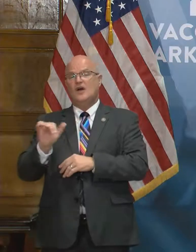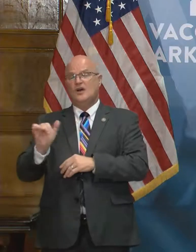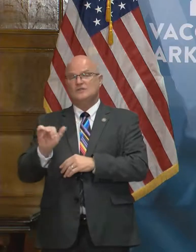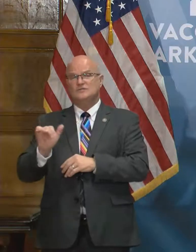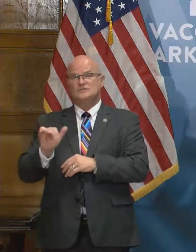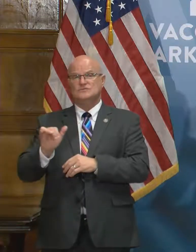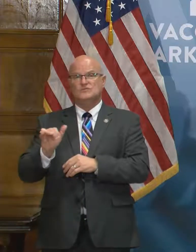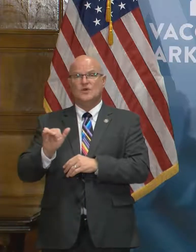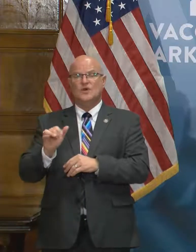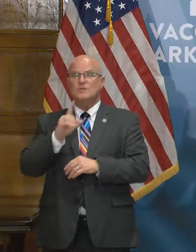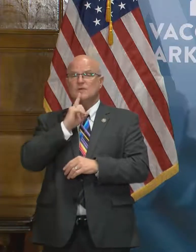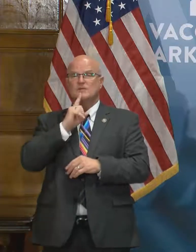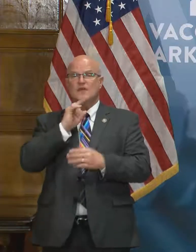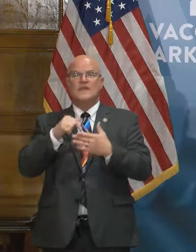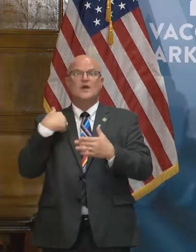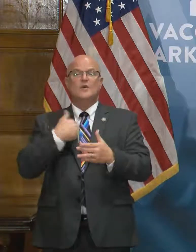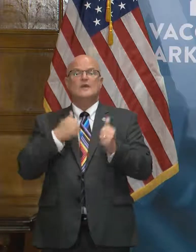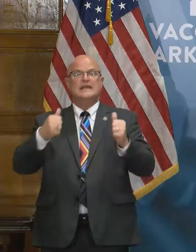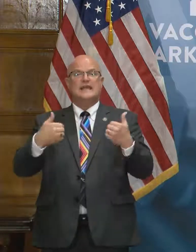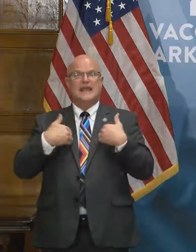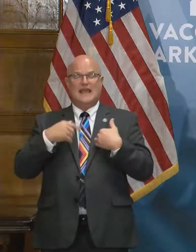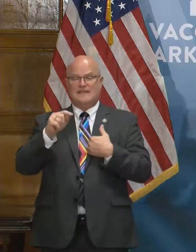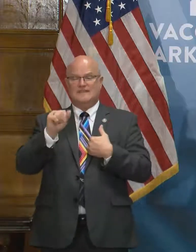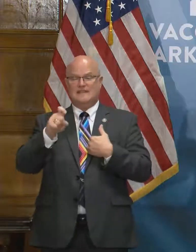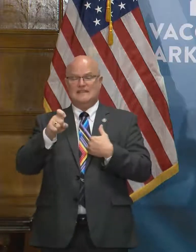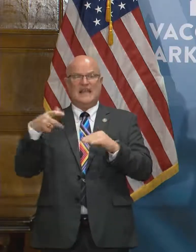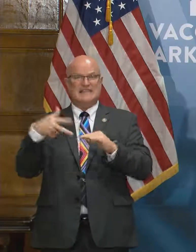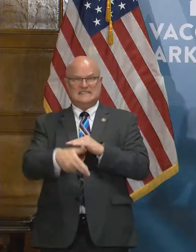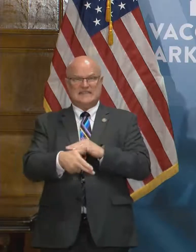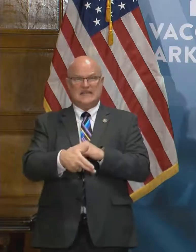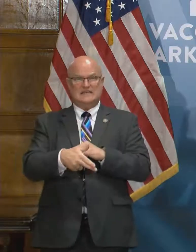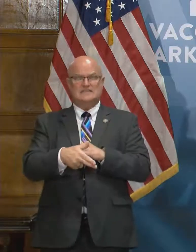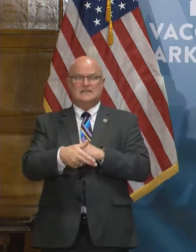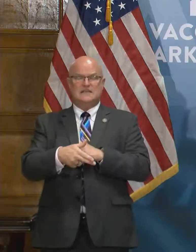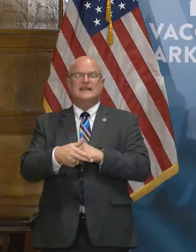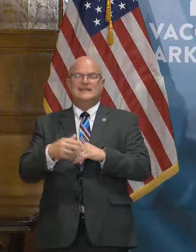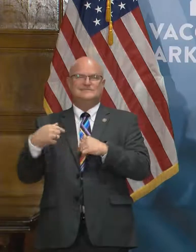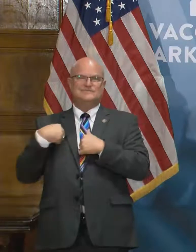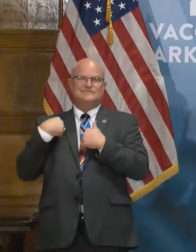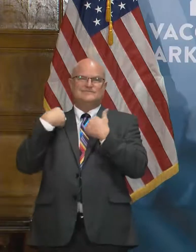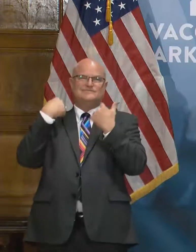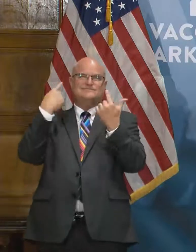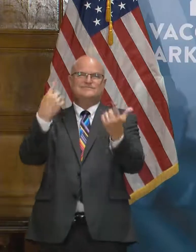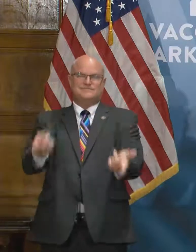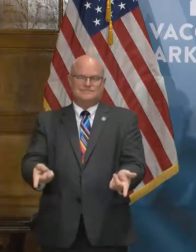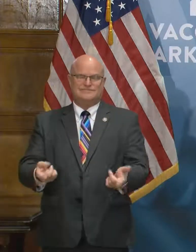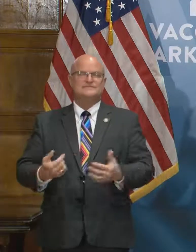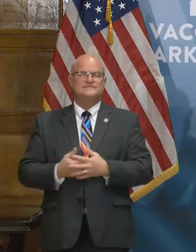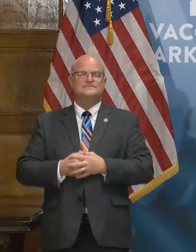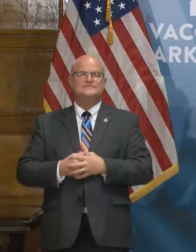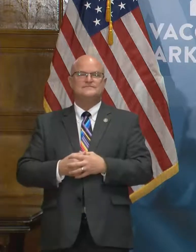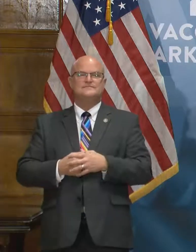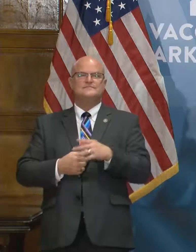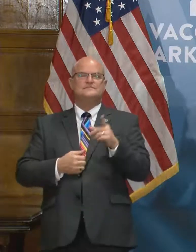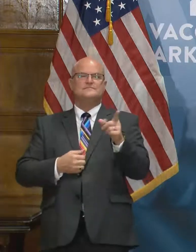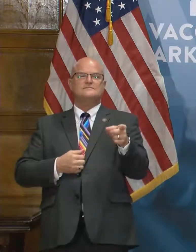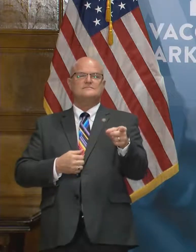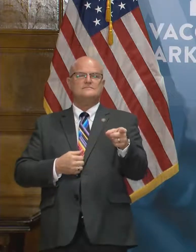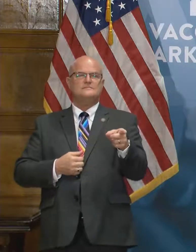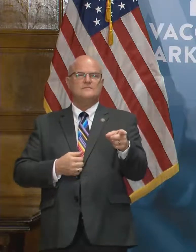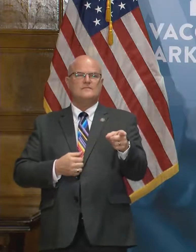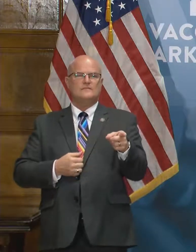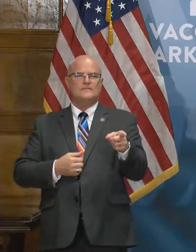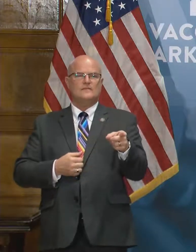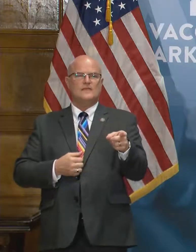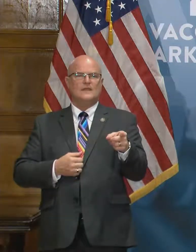also make sure that we can have these tax cuts, which has been the long-term plan all along. With the rate now, well,